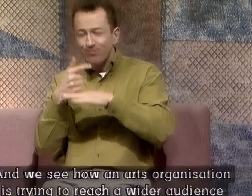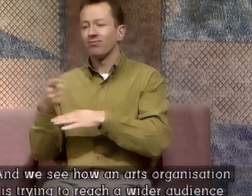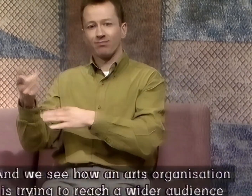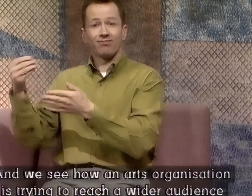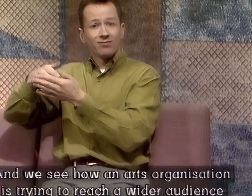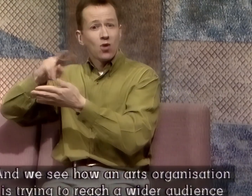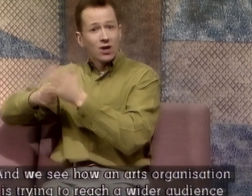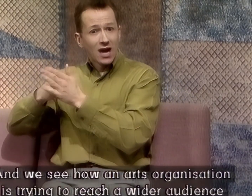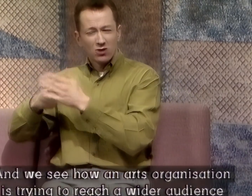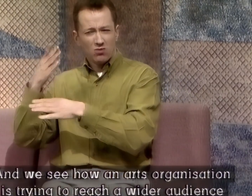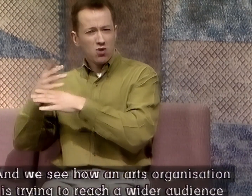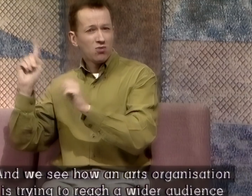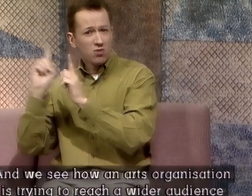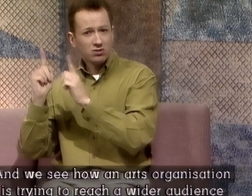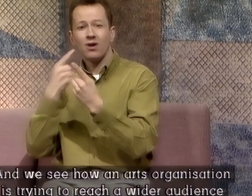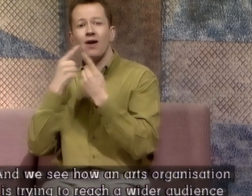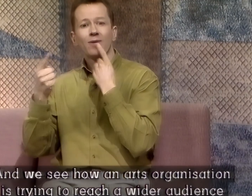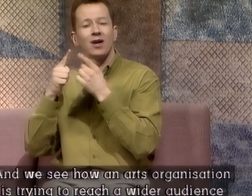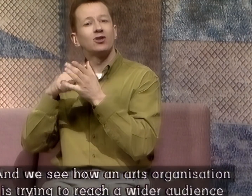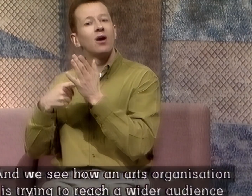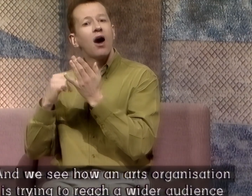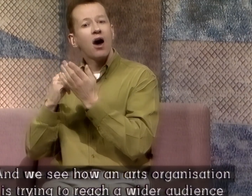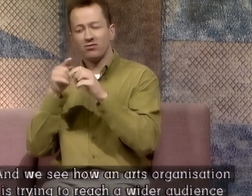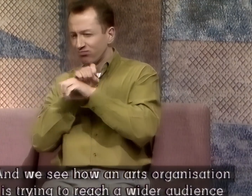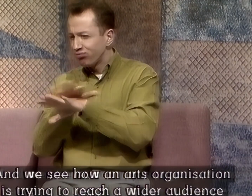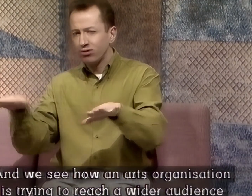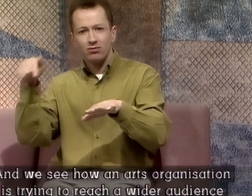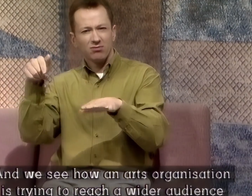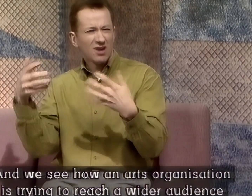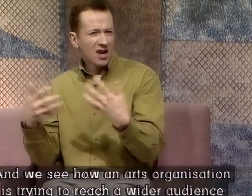we see how an arts organisation is trying to reach a wider audience.